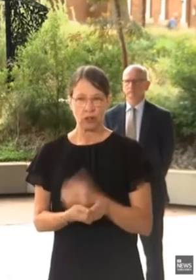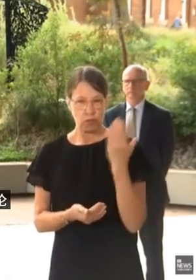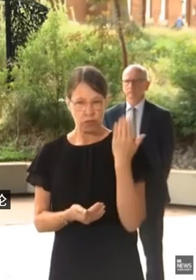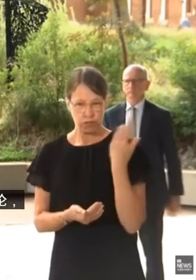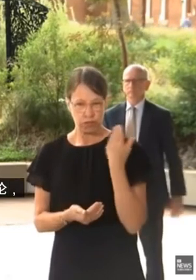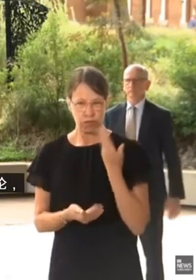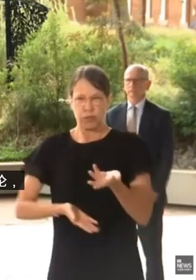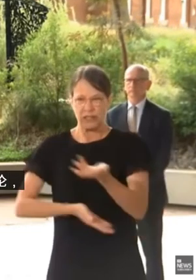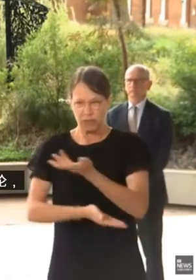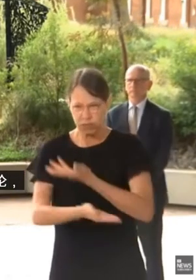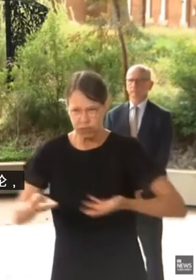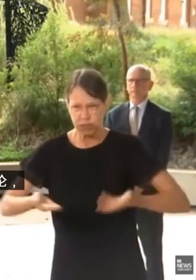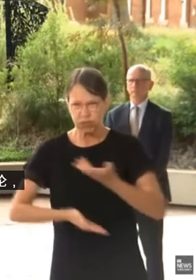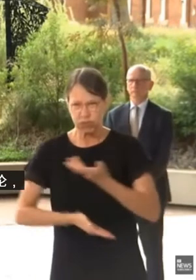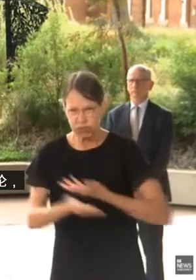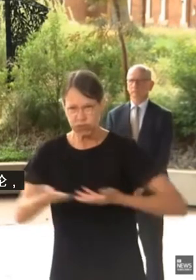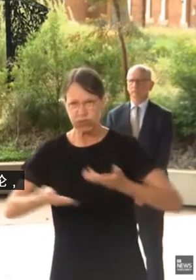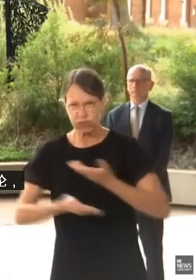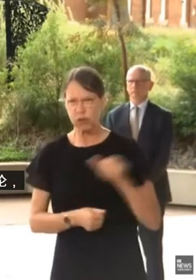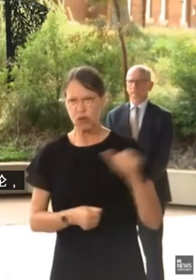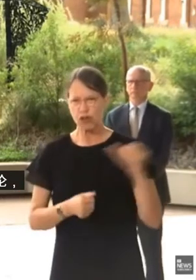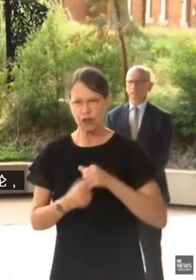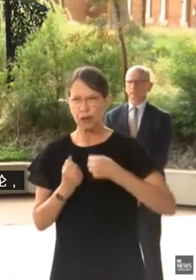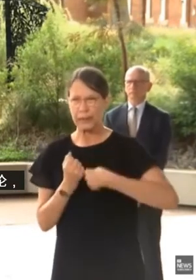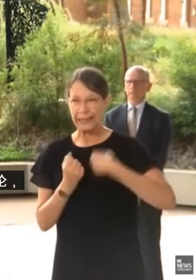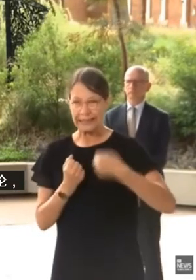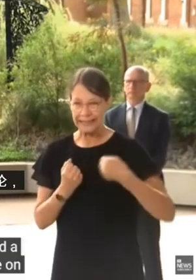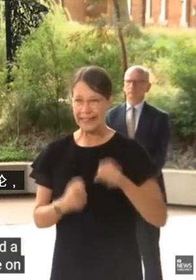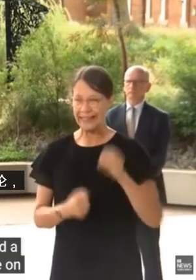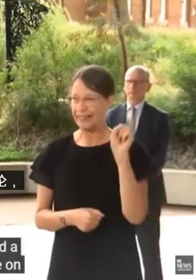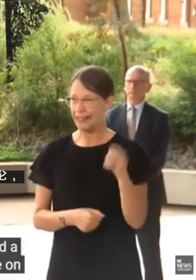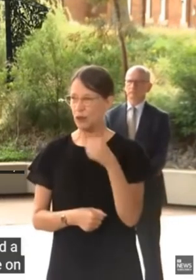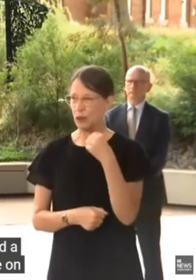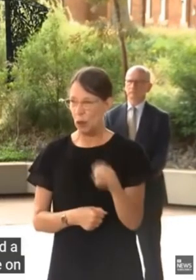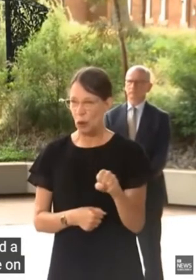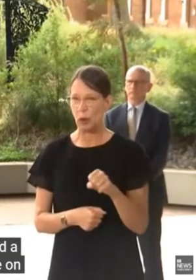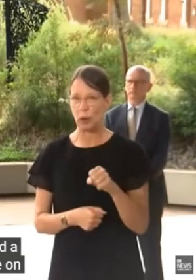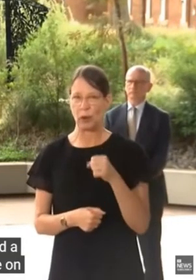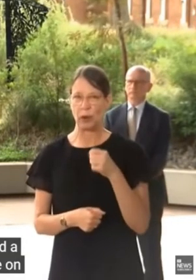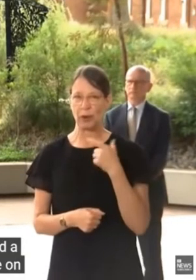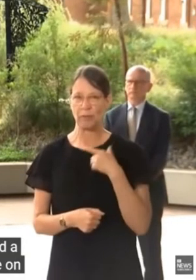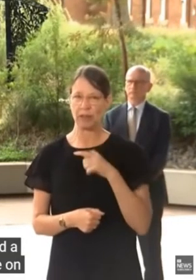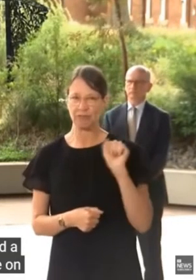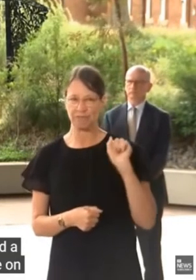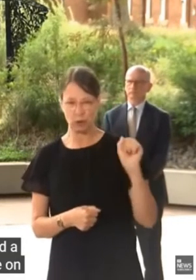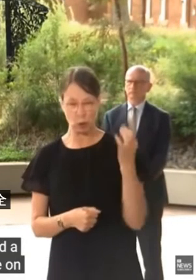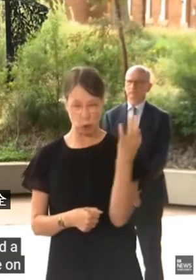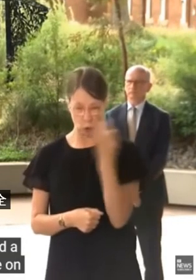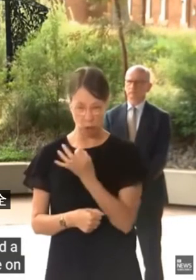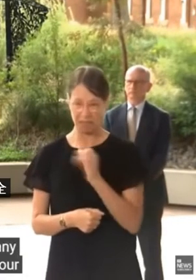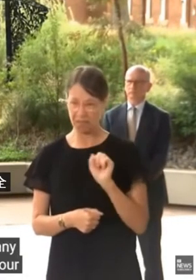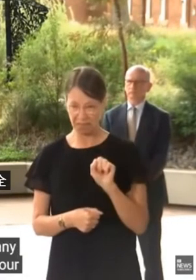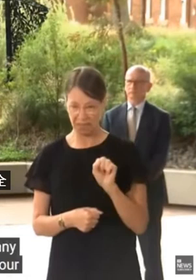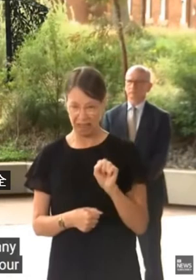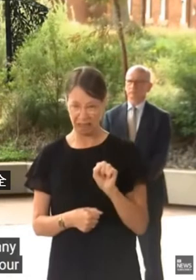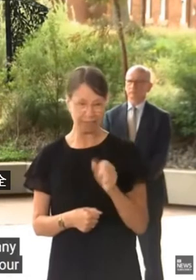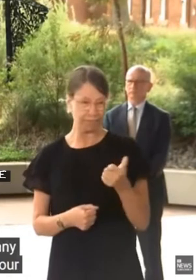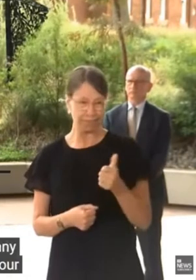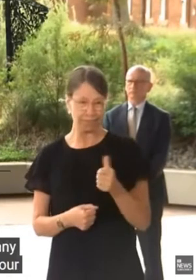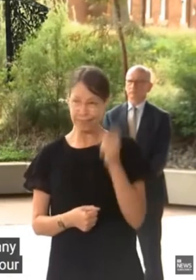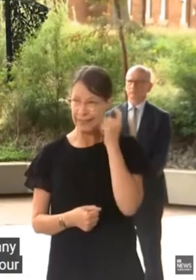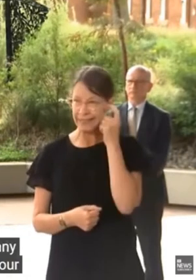and debate on this exact point, because Kenny, the arguments you make in your question make complete